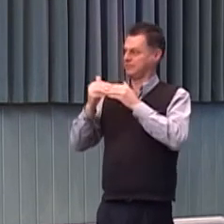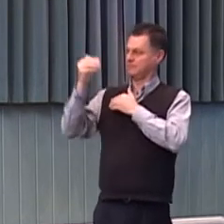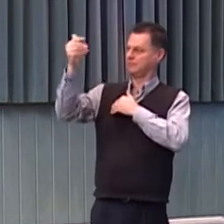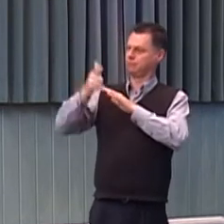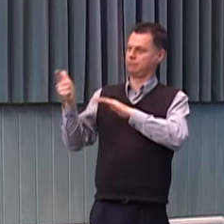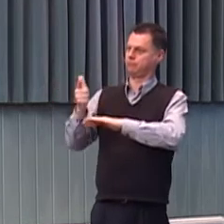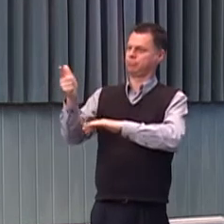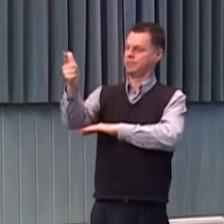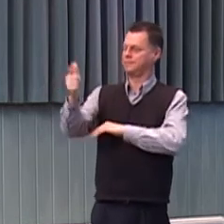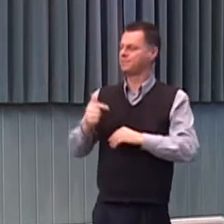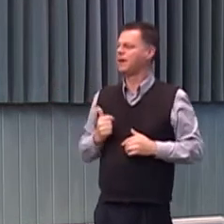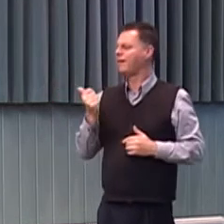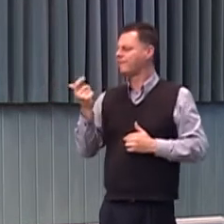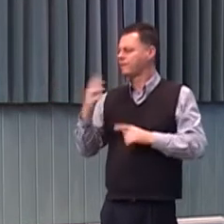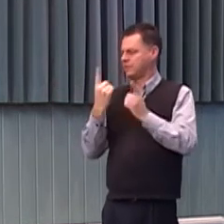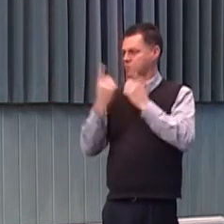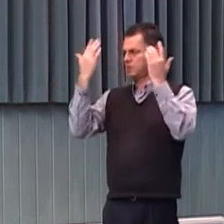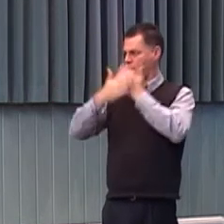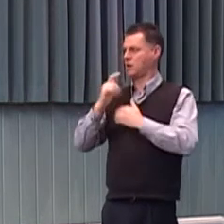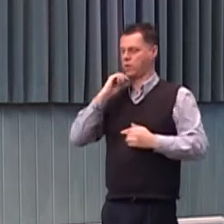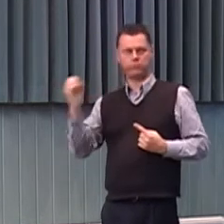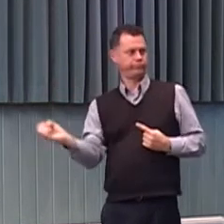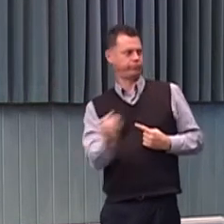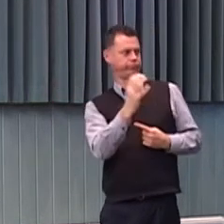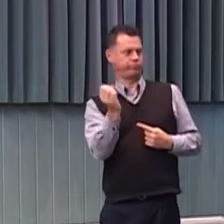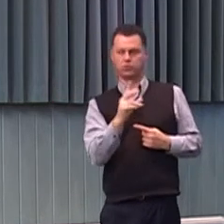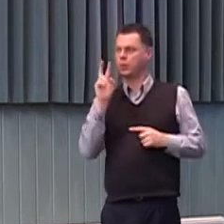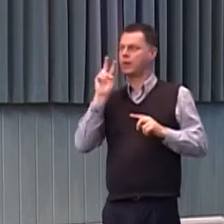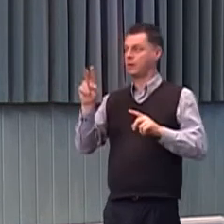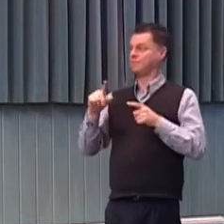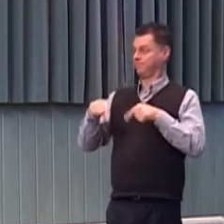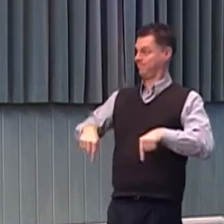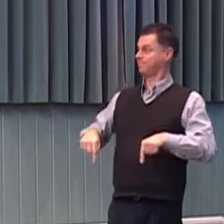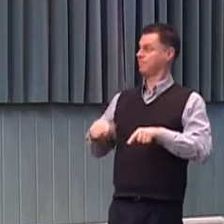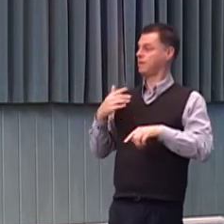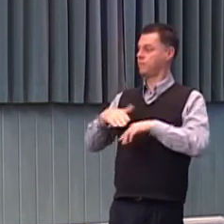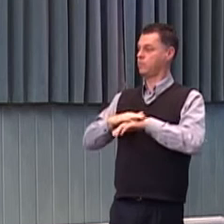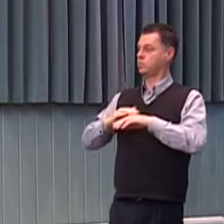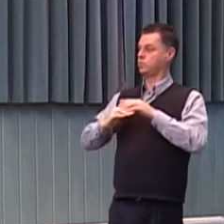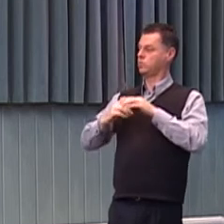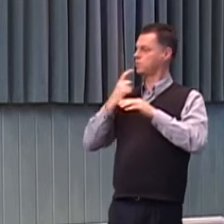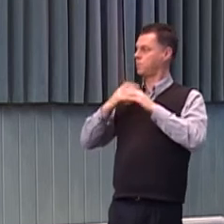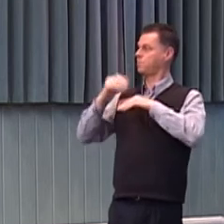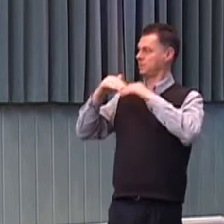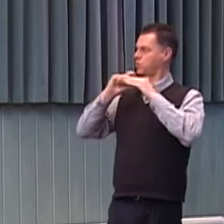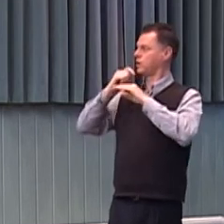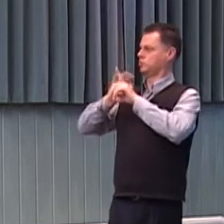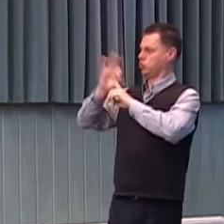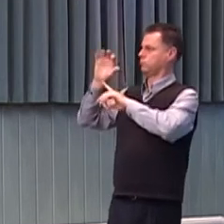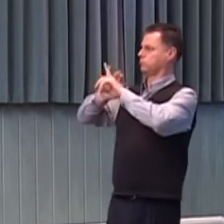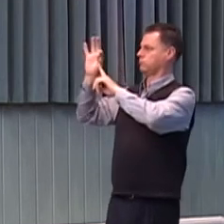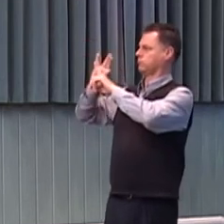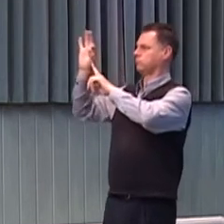number of things that we'll talk about tonight. Those things do include the renovation of the Bluestone building, setting it up for the